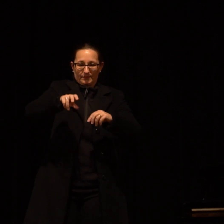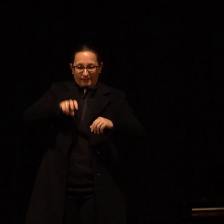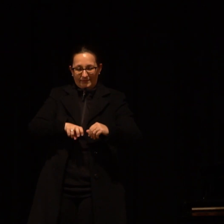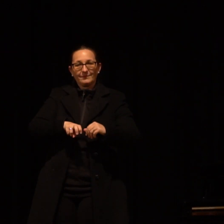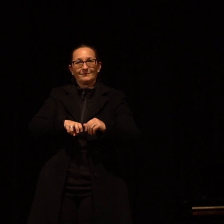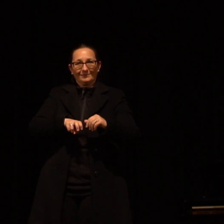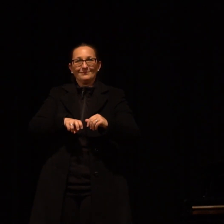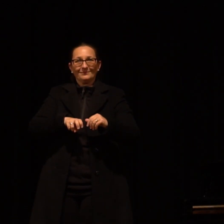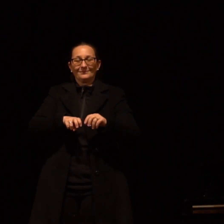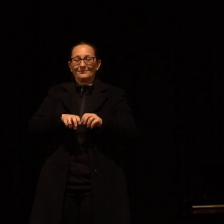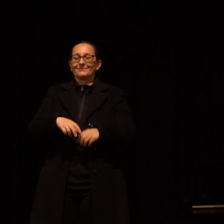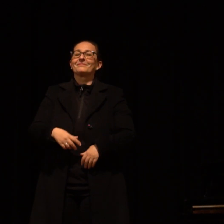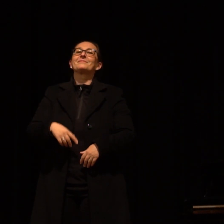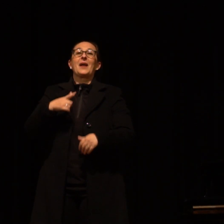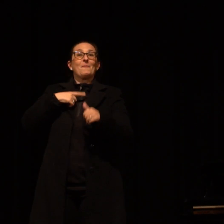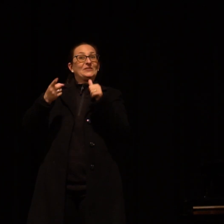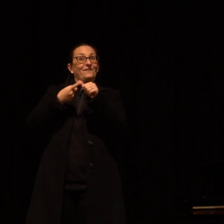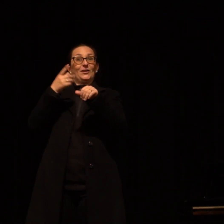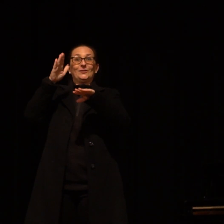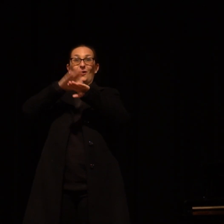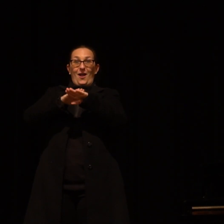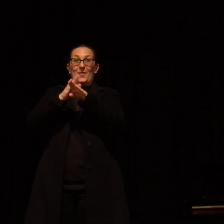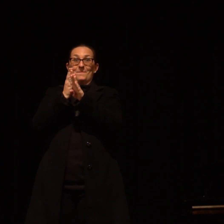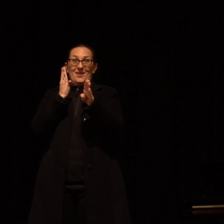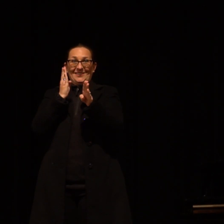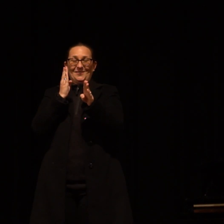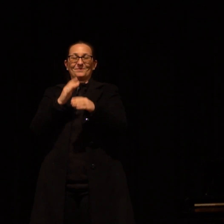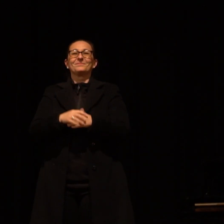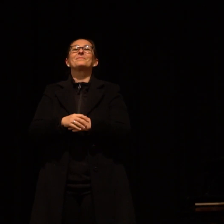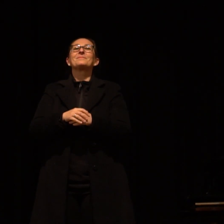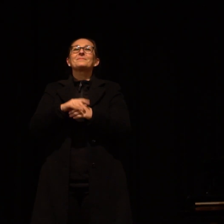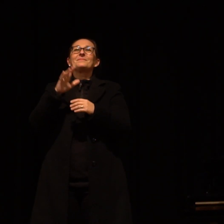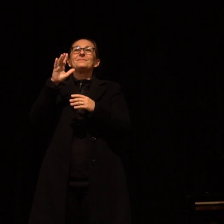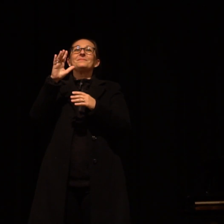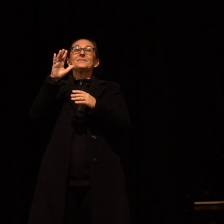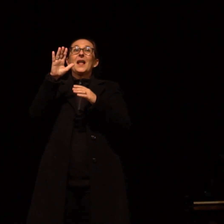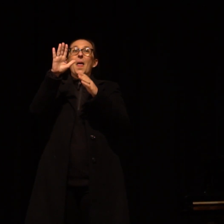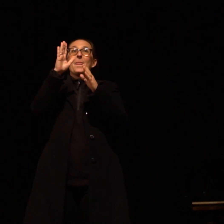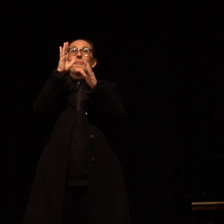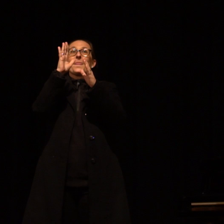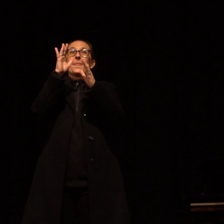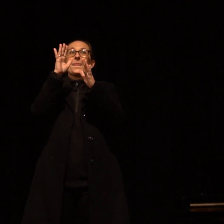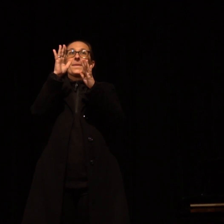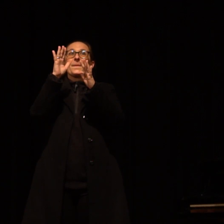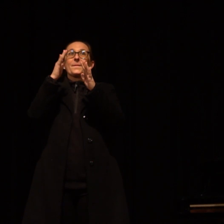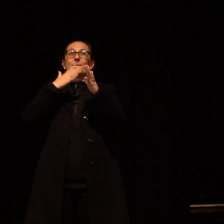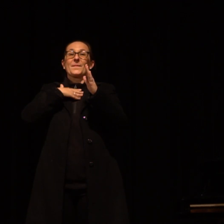right behind where the area for a wheelchair was, which is right behind the driver.